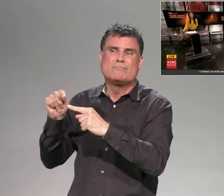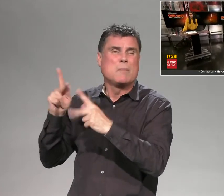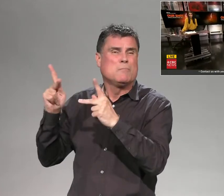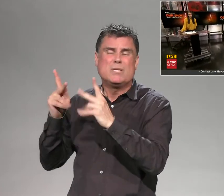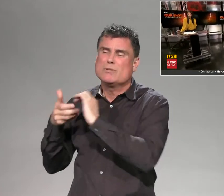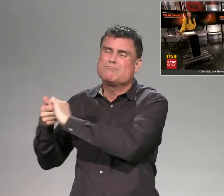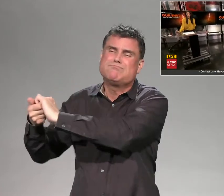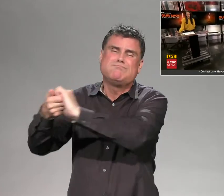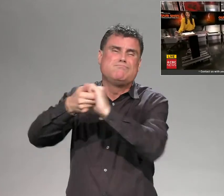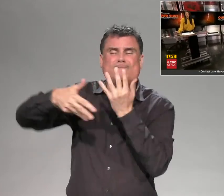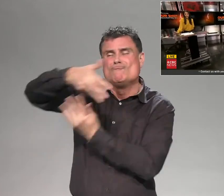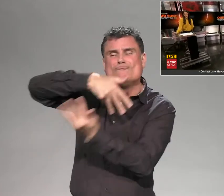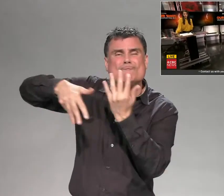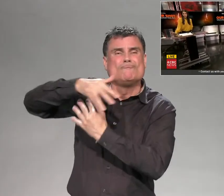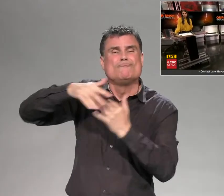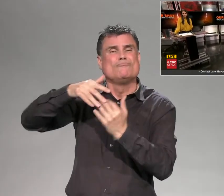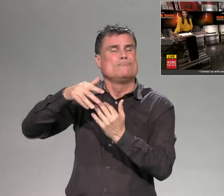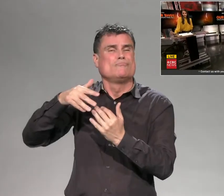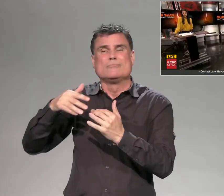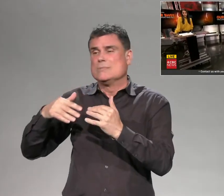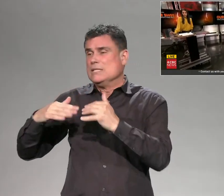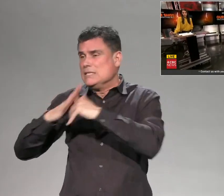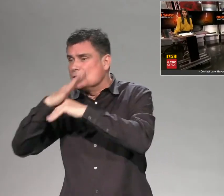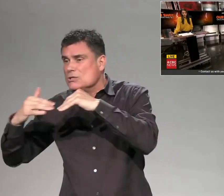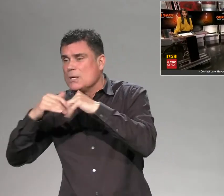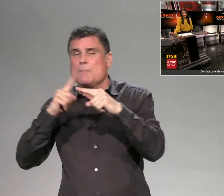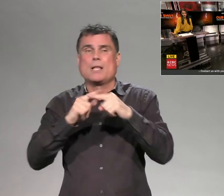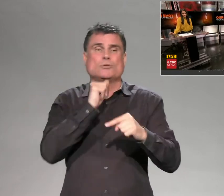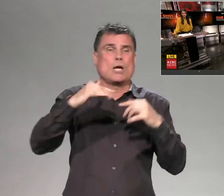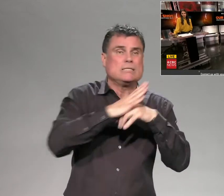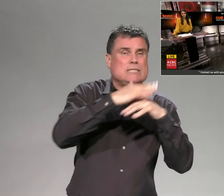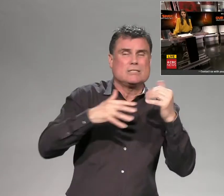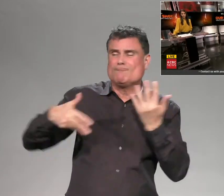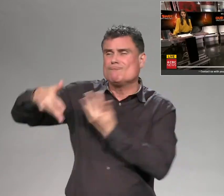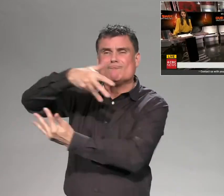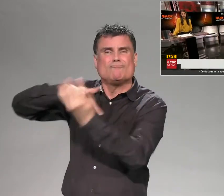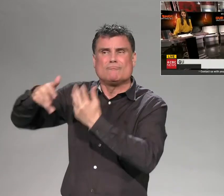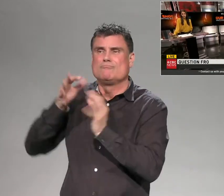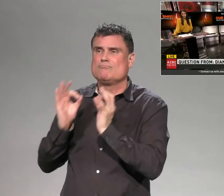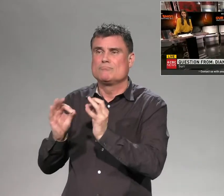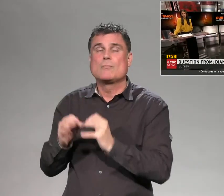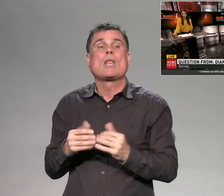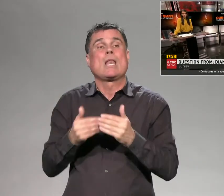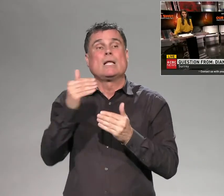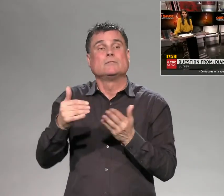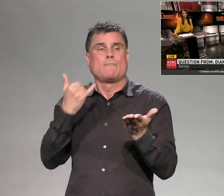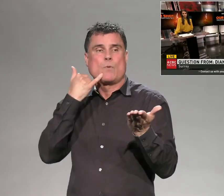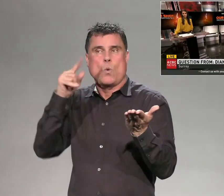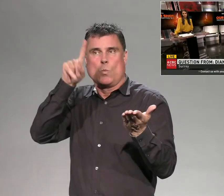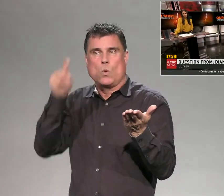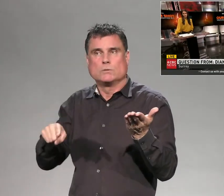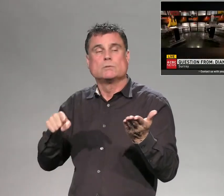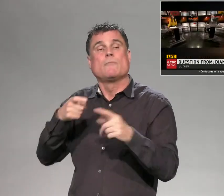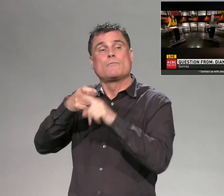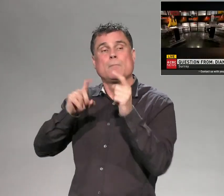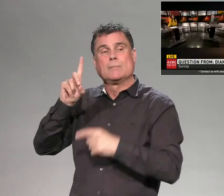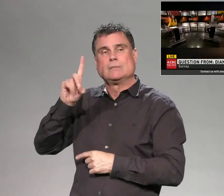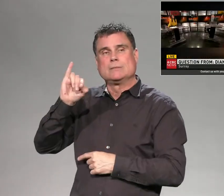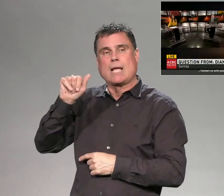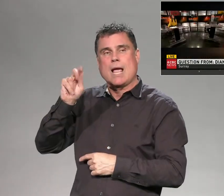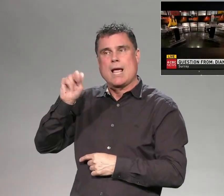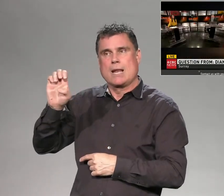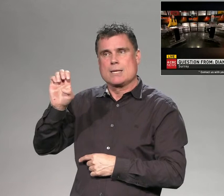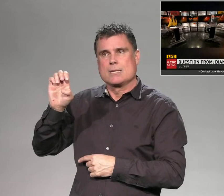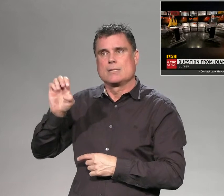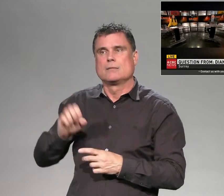question for Minister Dix. Diane? I, as a 77-year-old mother and grandmother, have very